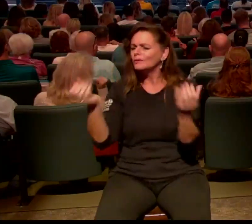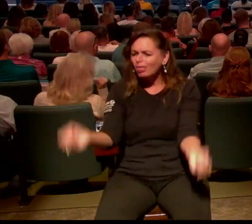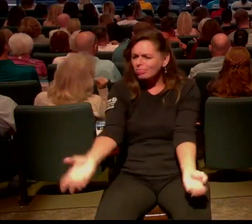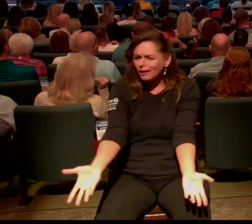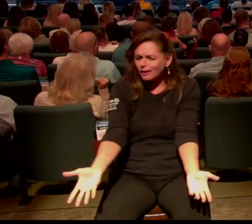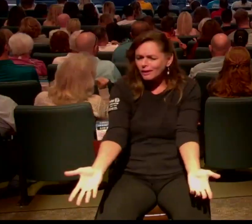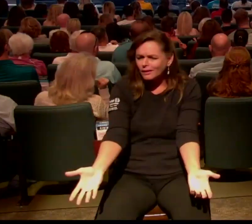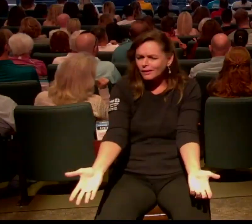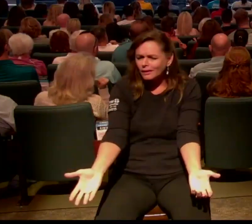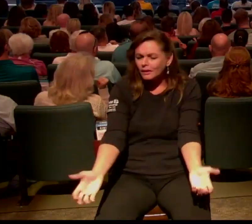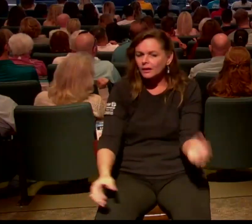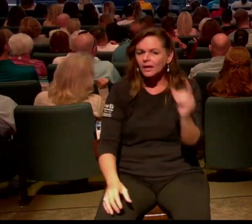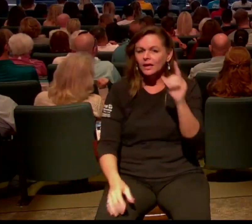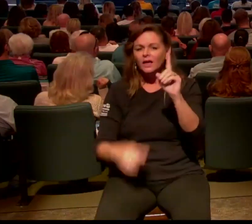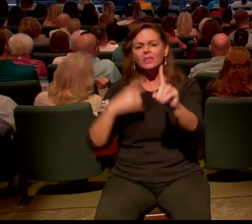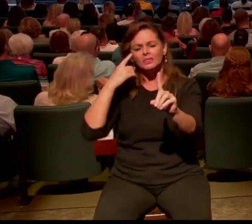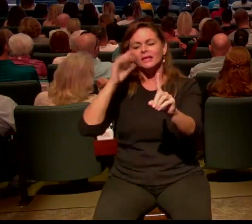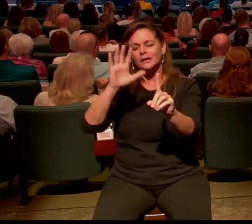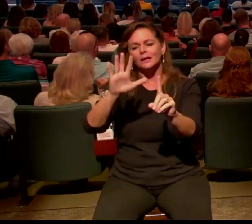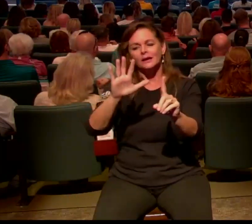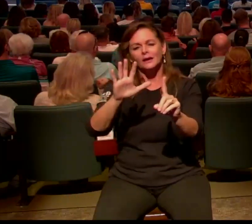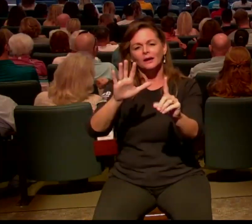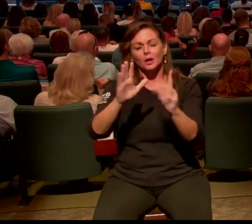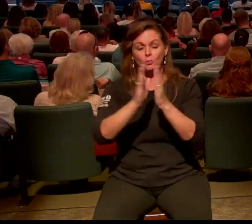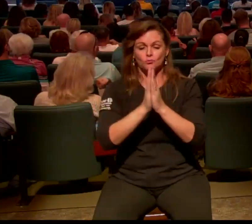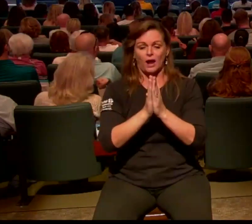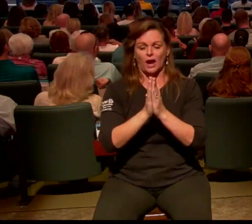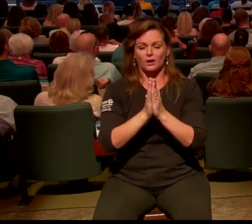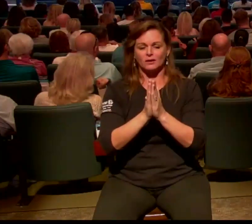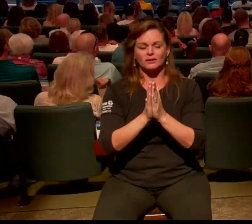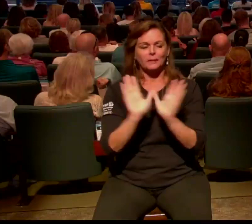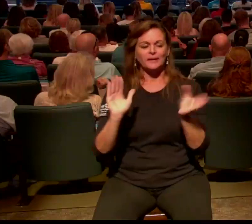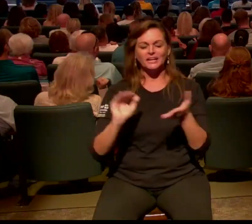prayer can be a huge cop-out.